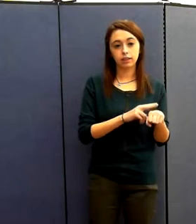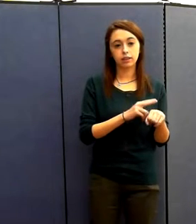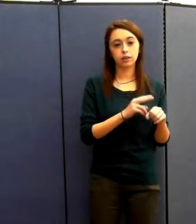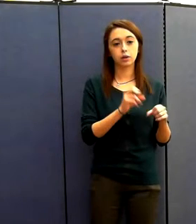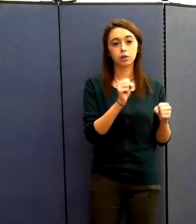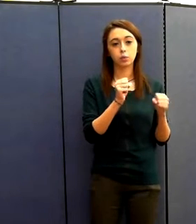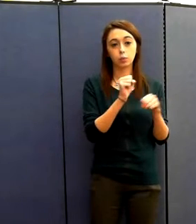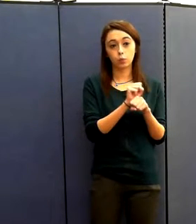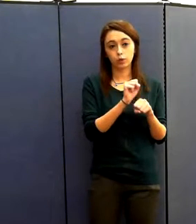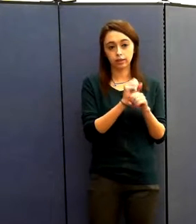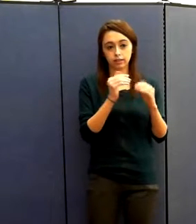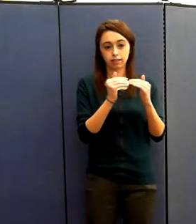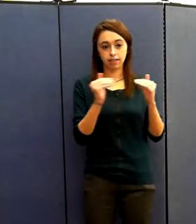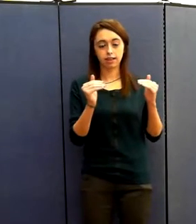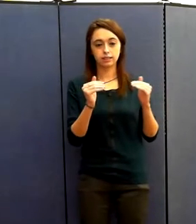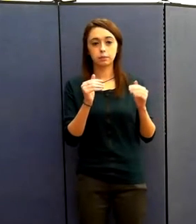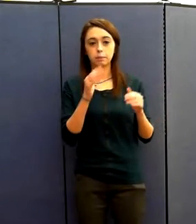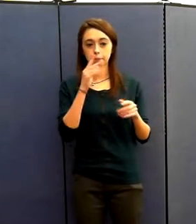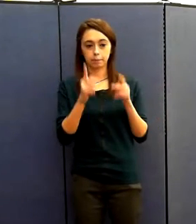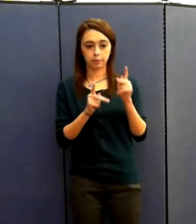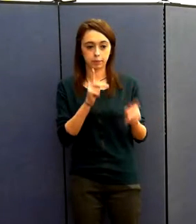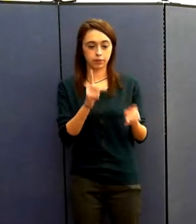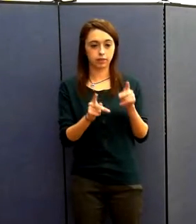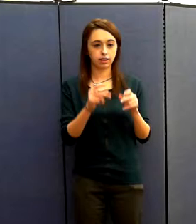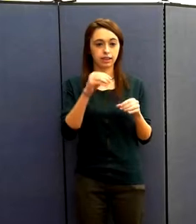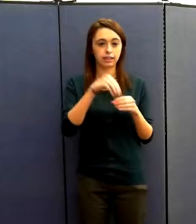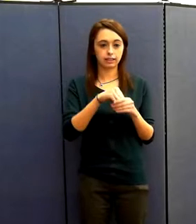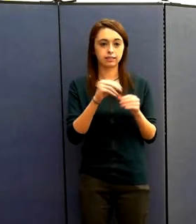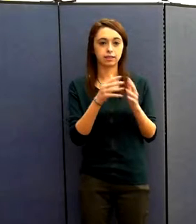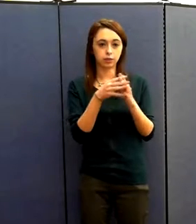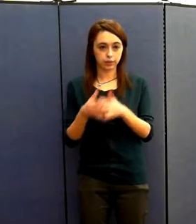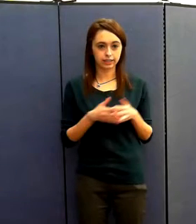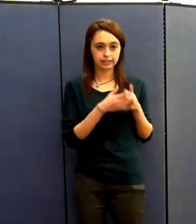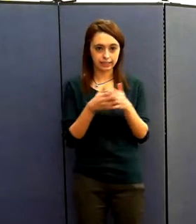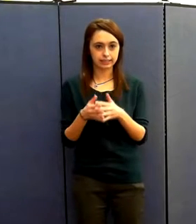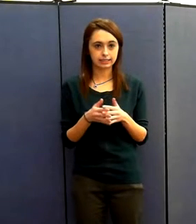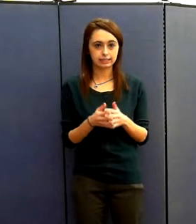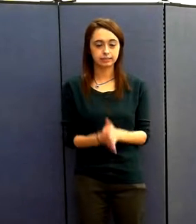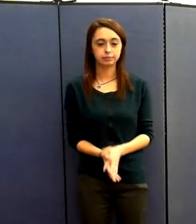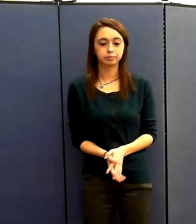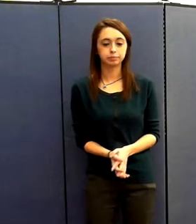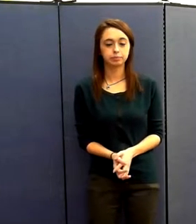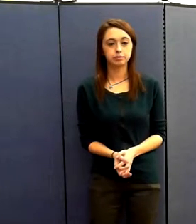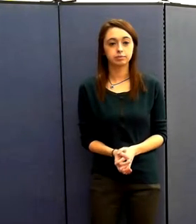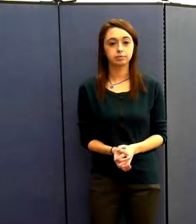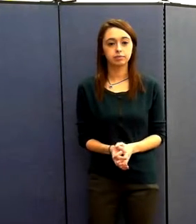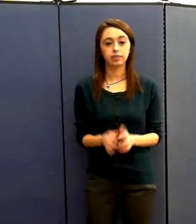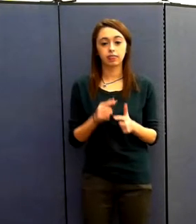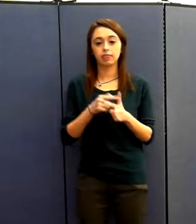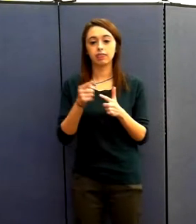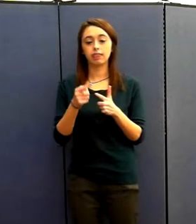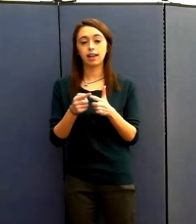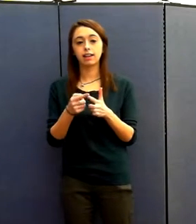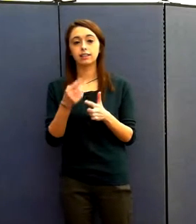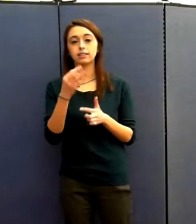States. Okay, so then the 1970s hit,